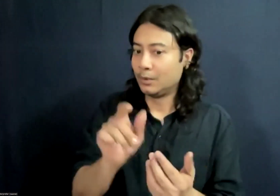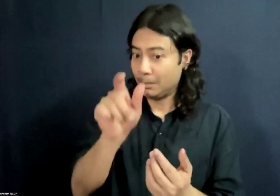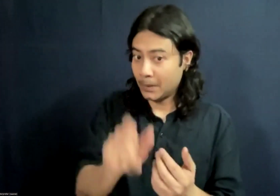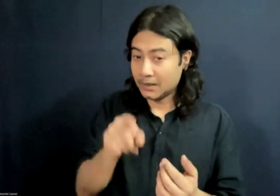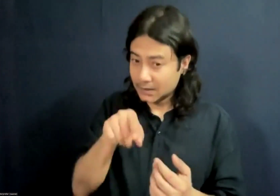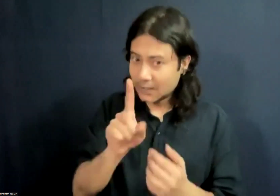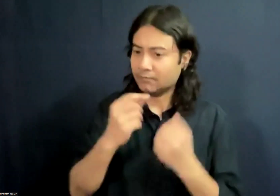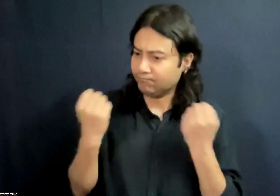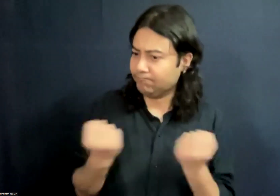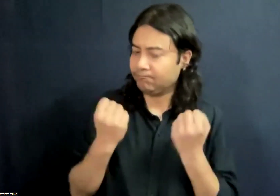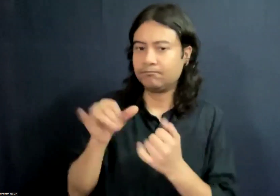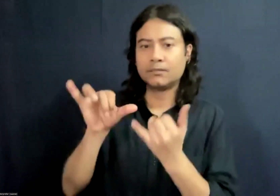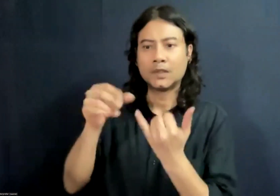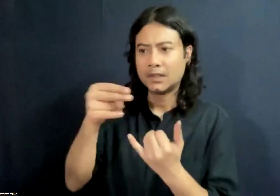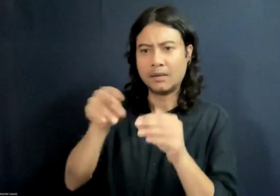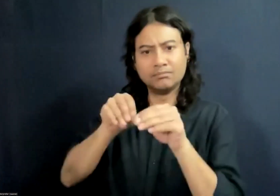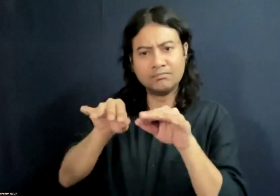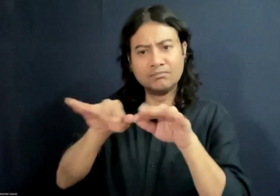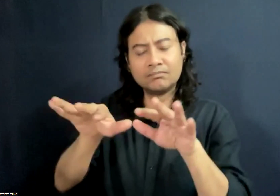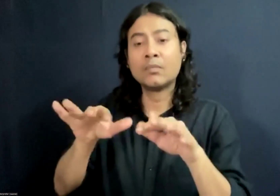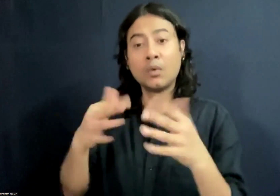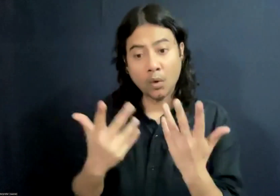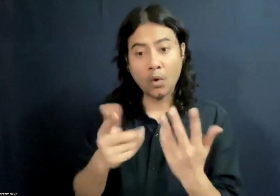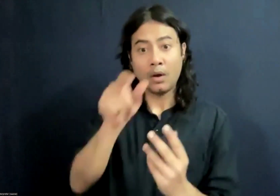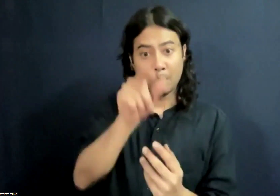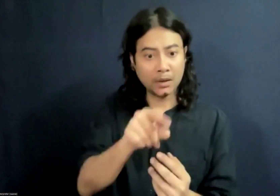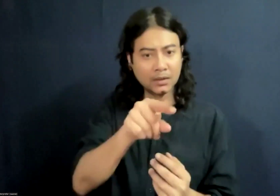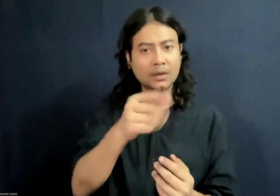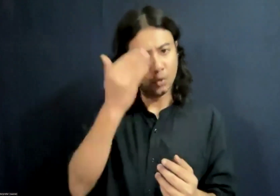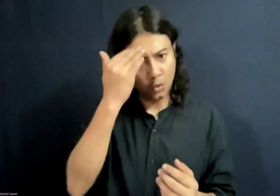some qualified Brahman whom you know that he is doing some spiritual activity.